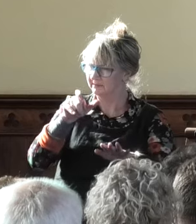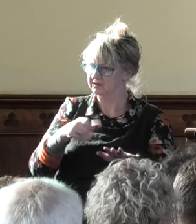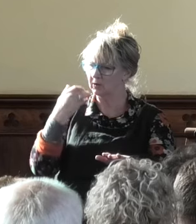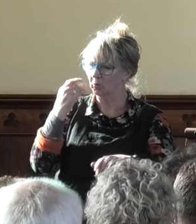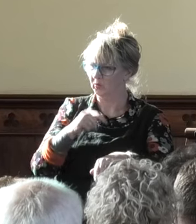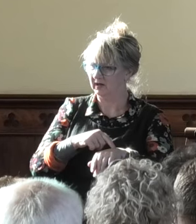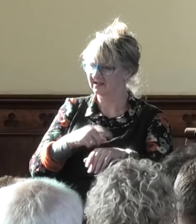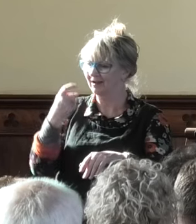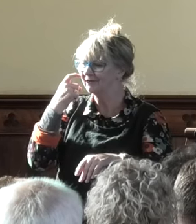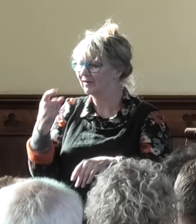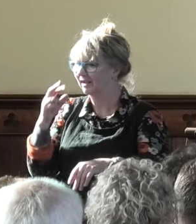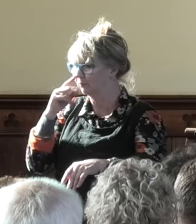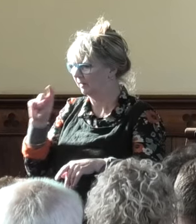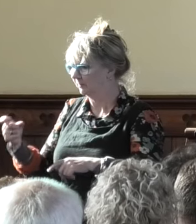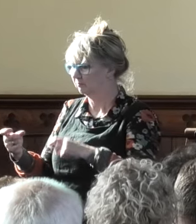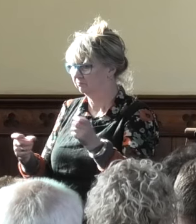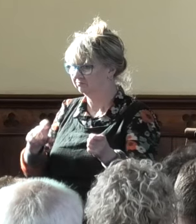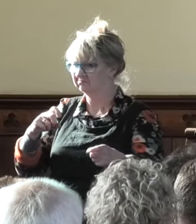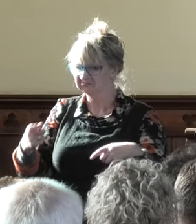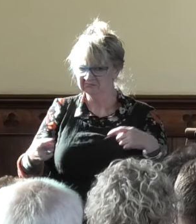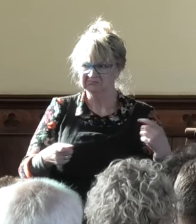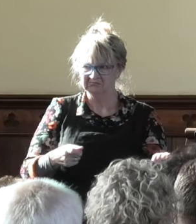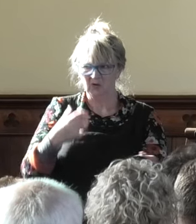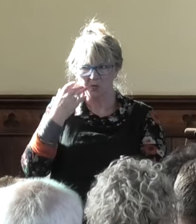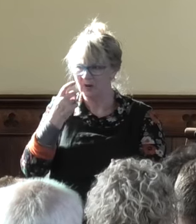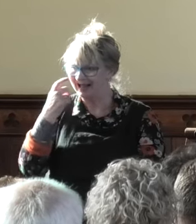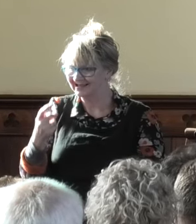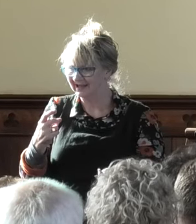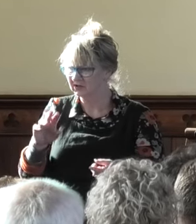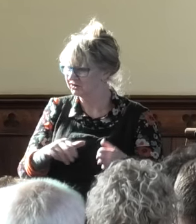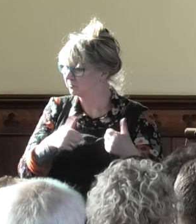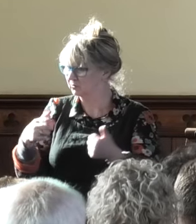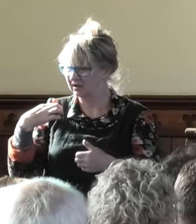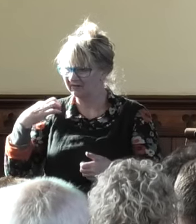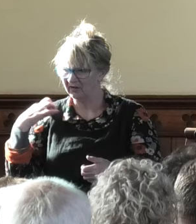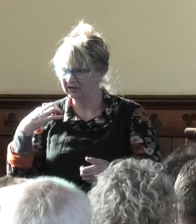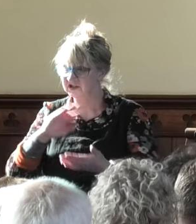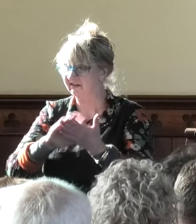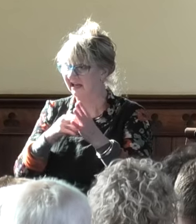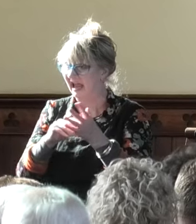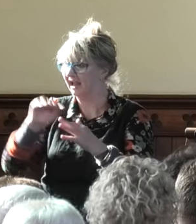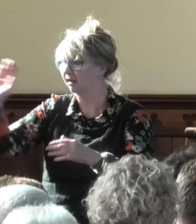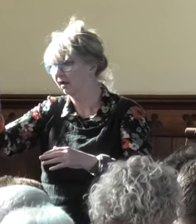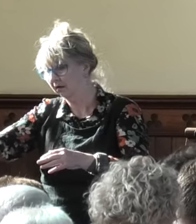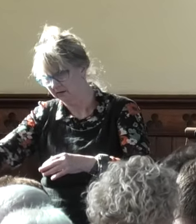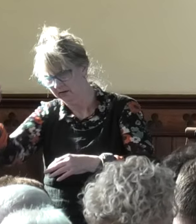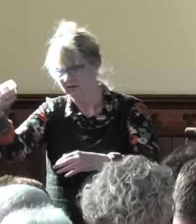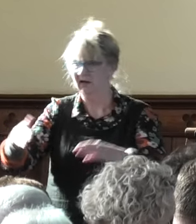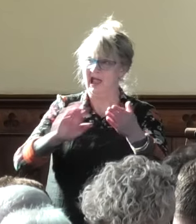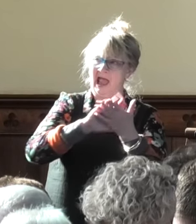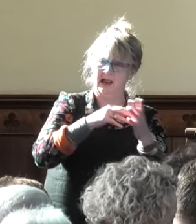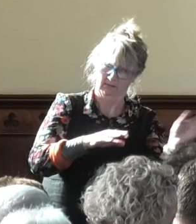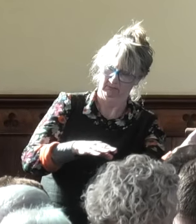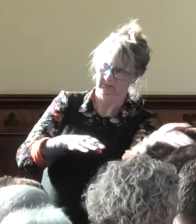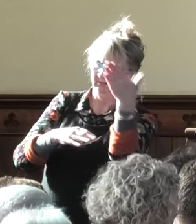to care for people around the neighbourhood. She was also very good at volunteering Hank for jobs. One